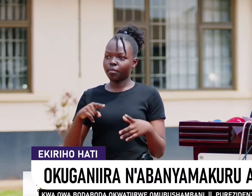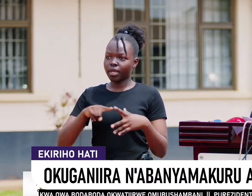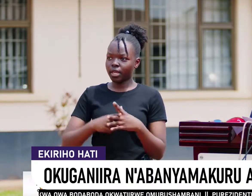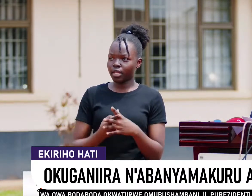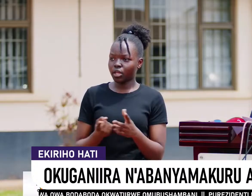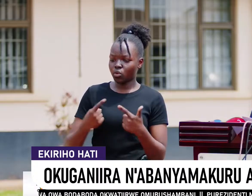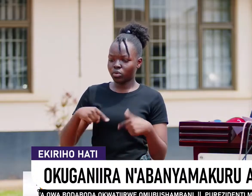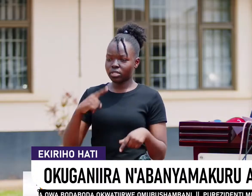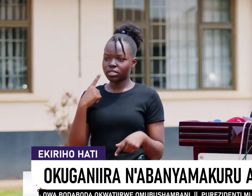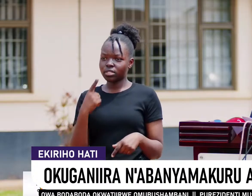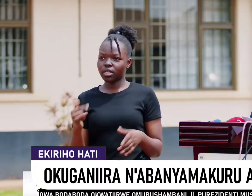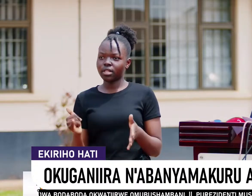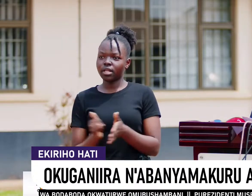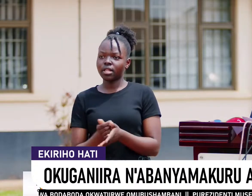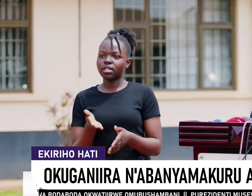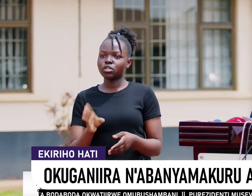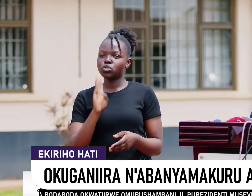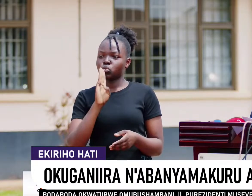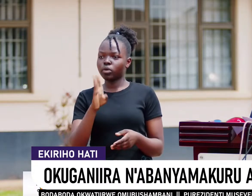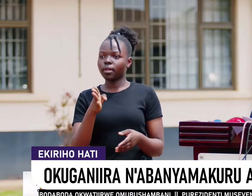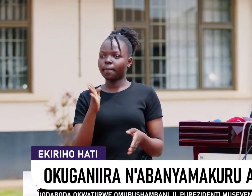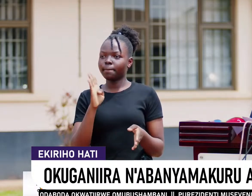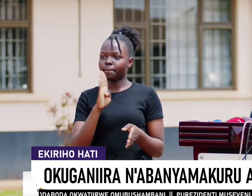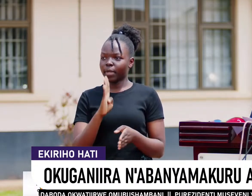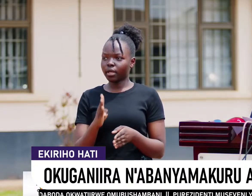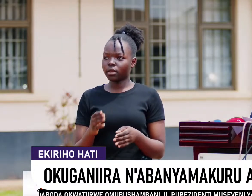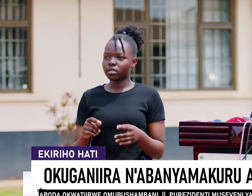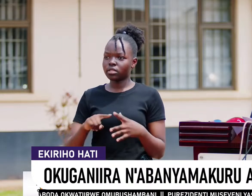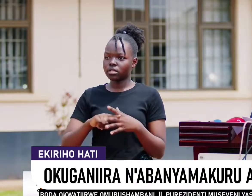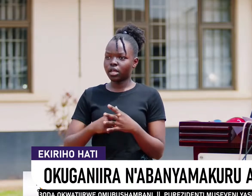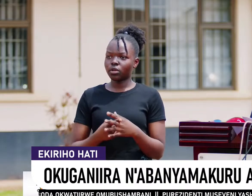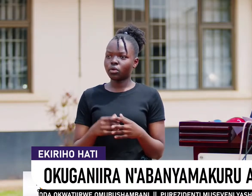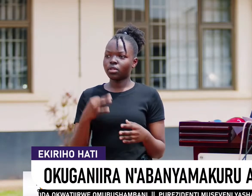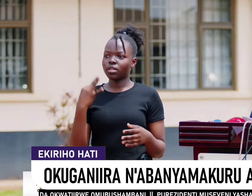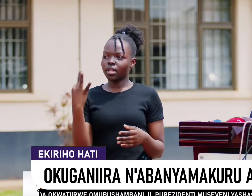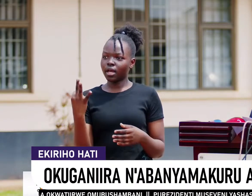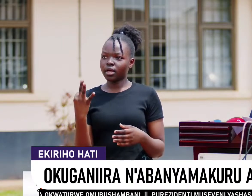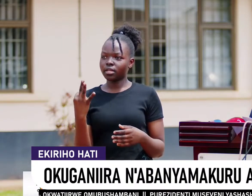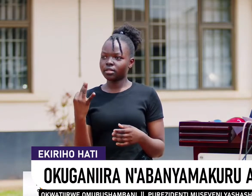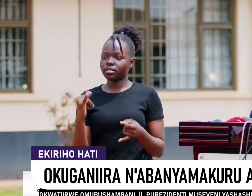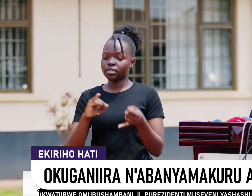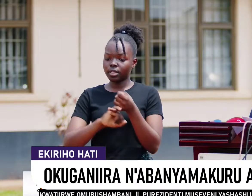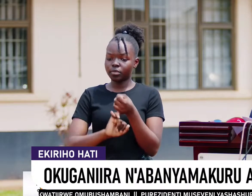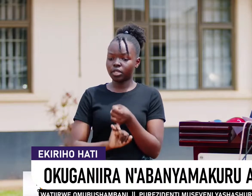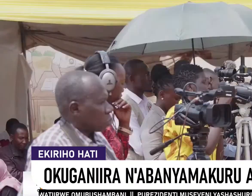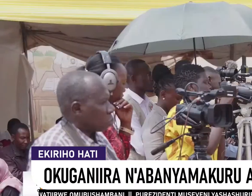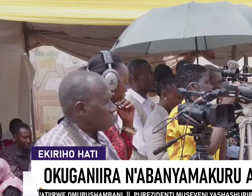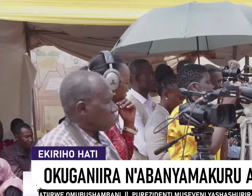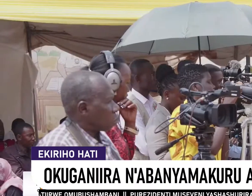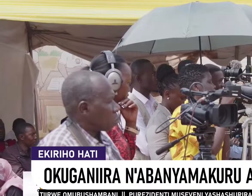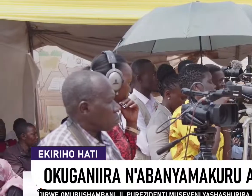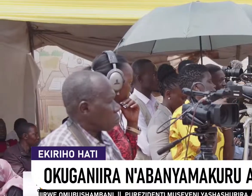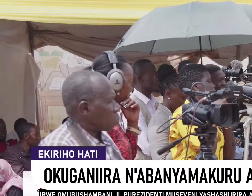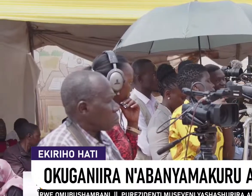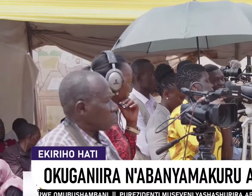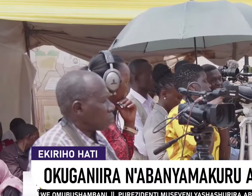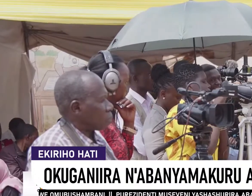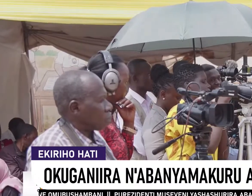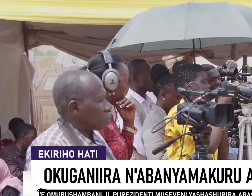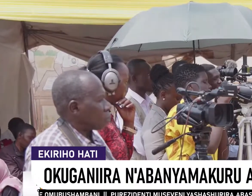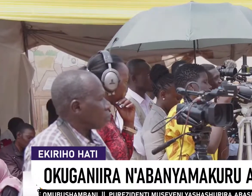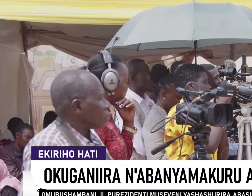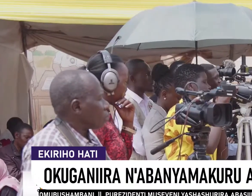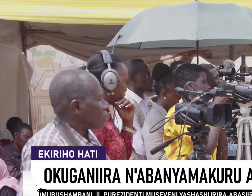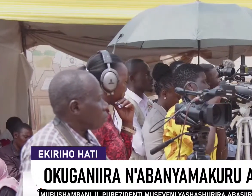kijja kubeerawo okutandika ennaku 3 omwezi gw'omwenda paka ennaku